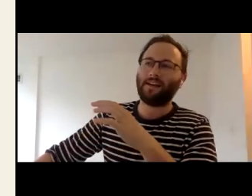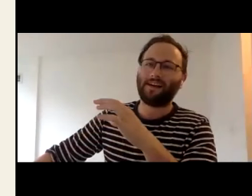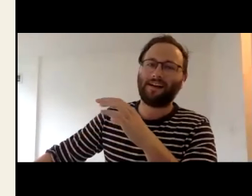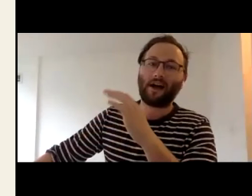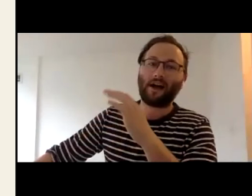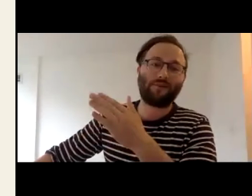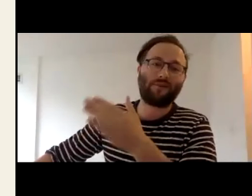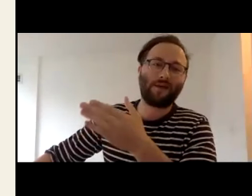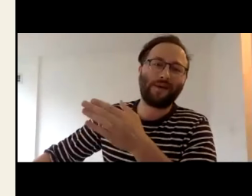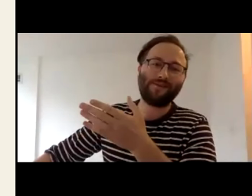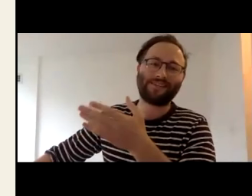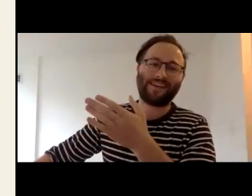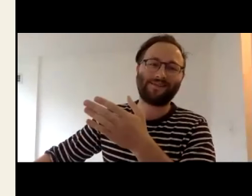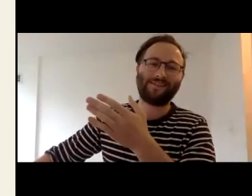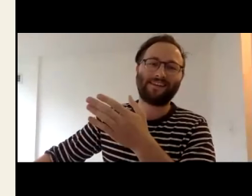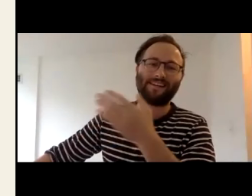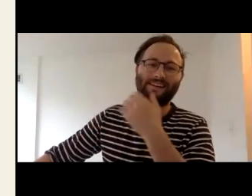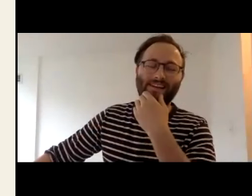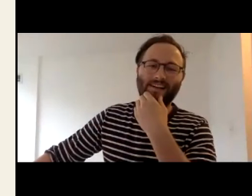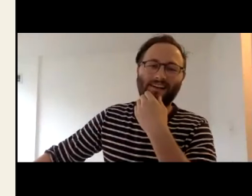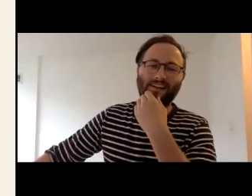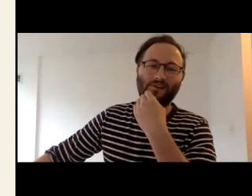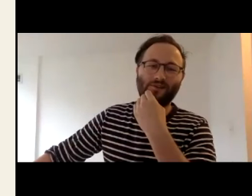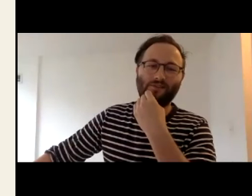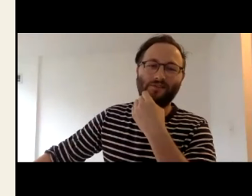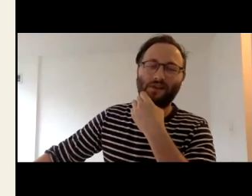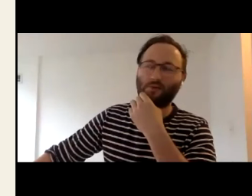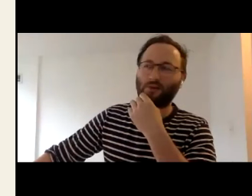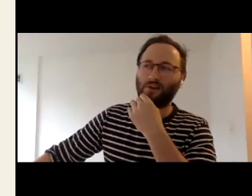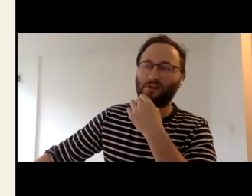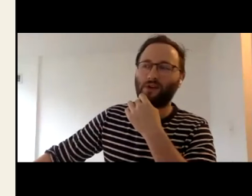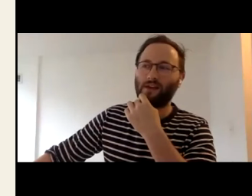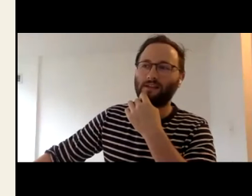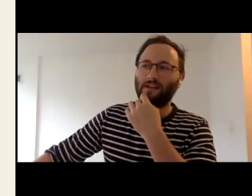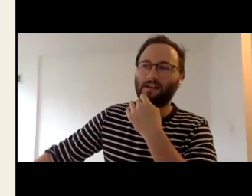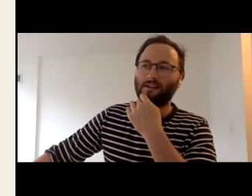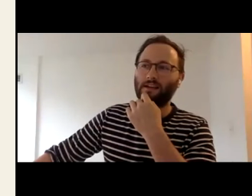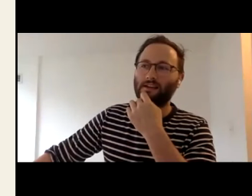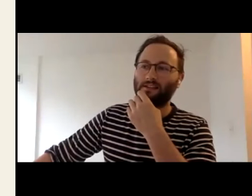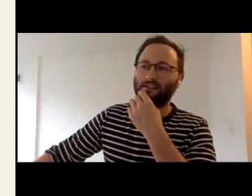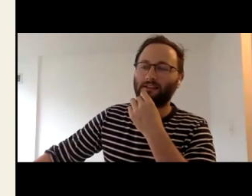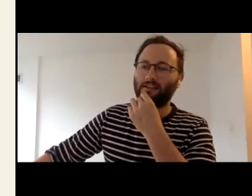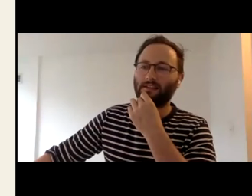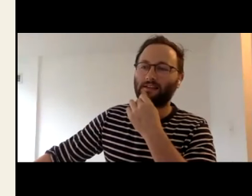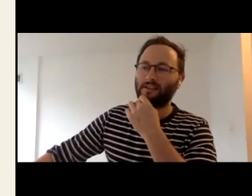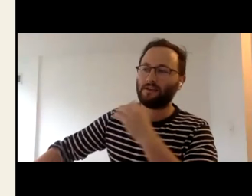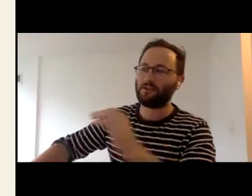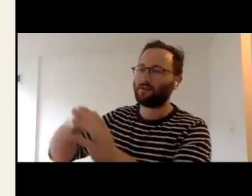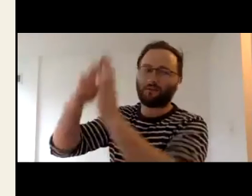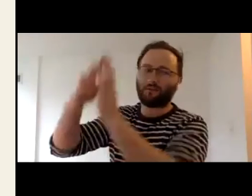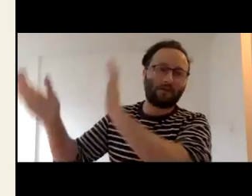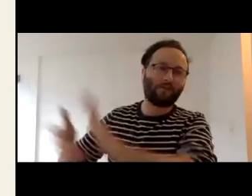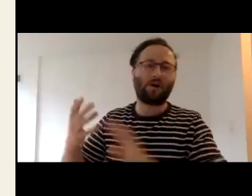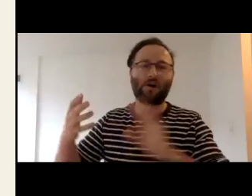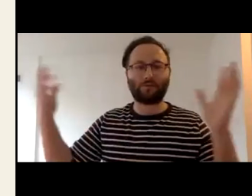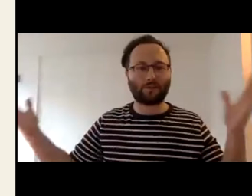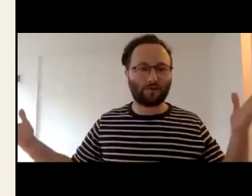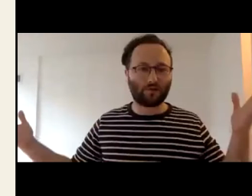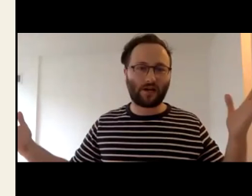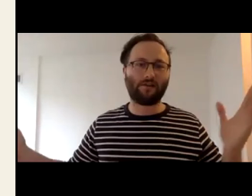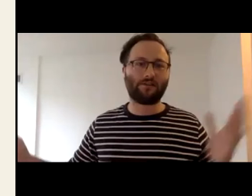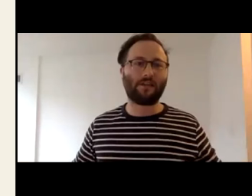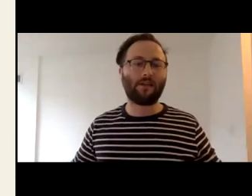I really recommend using sound cues if you can get it working on your end. because let's say you give a round of applause